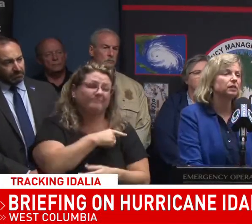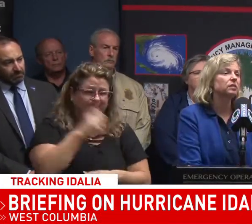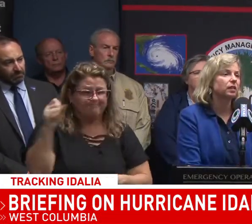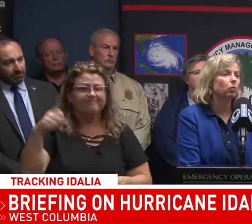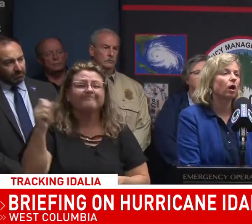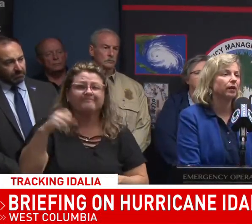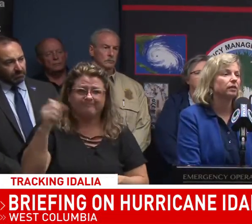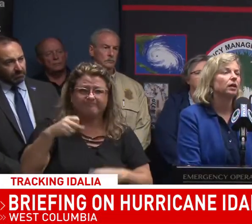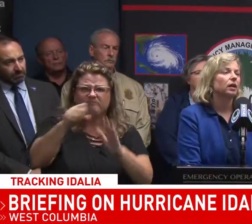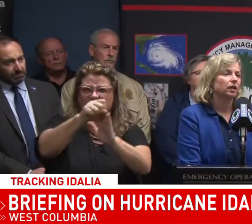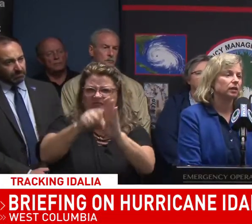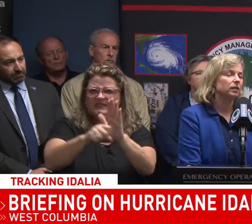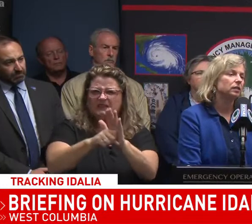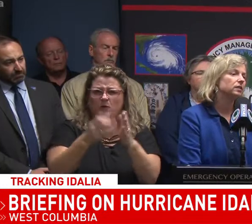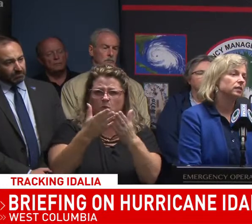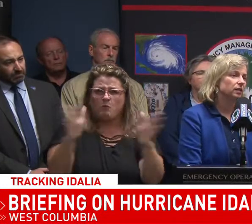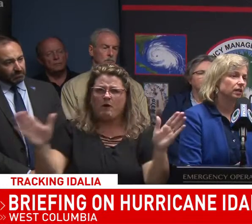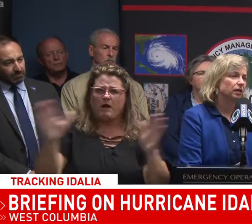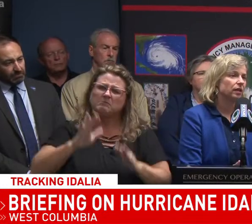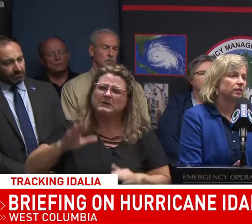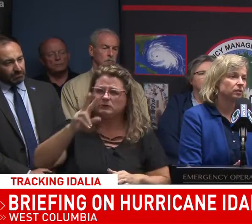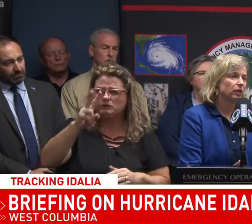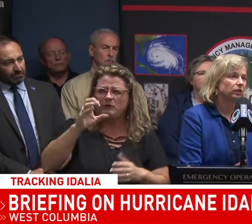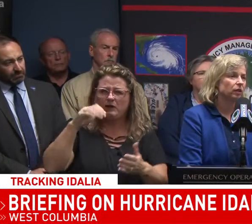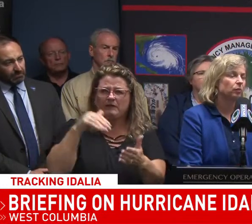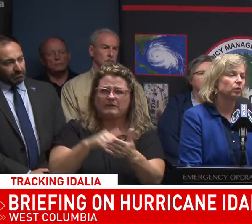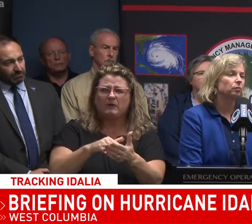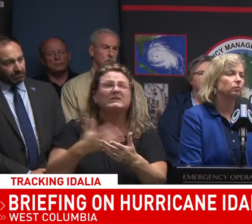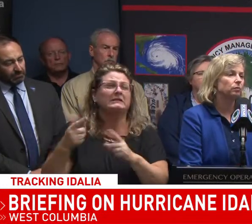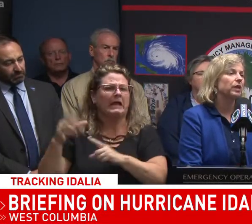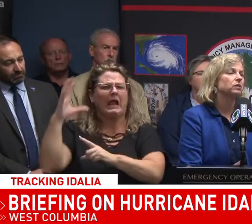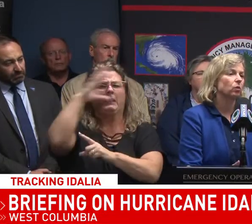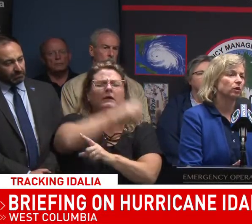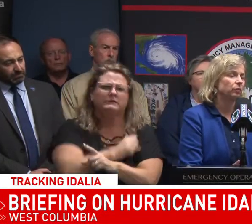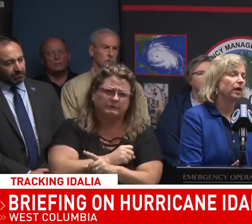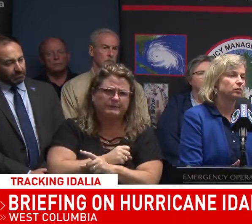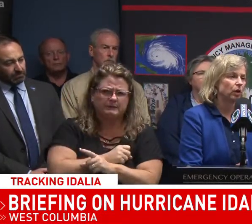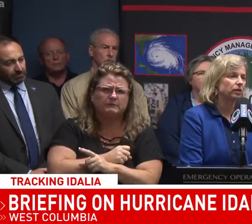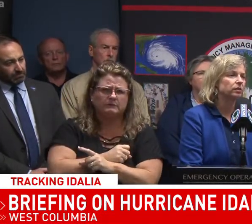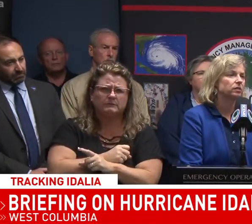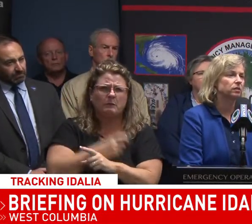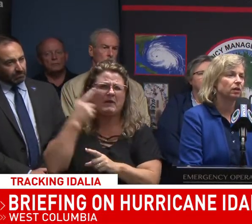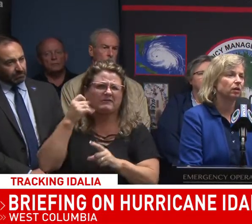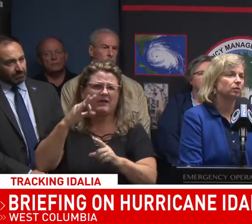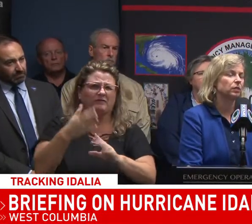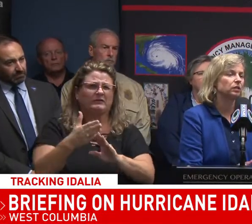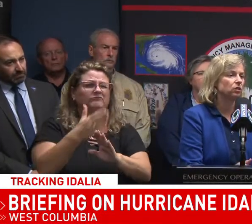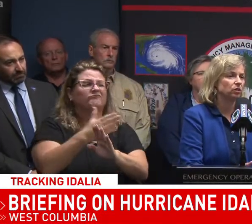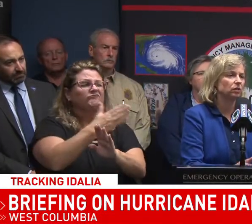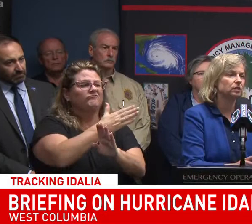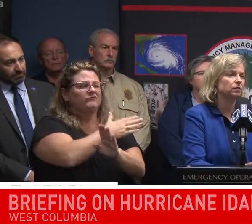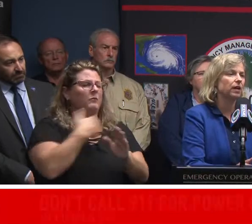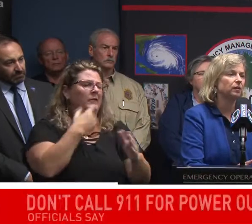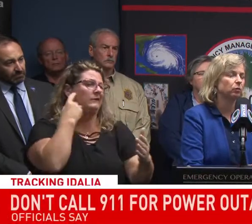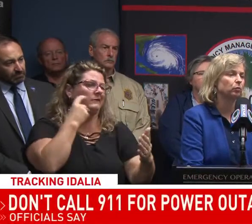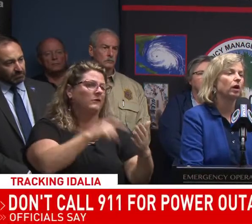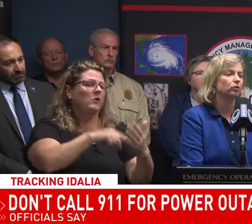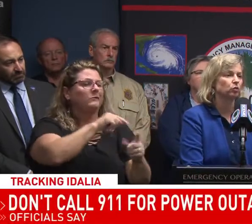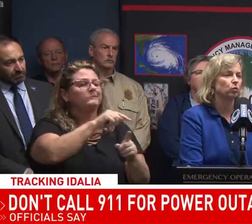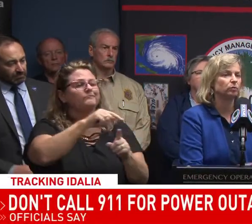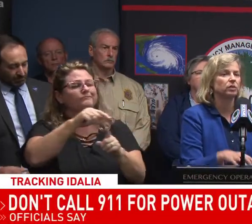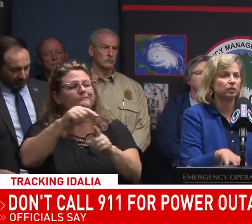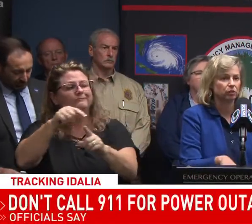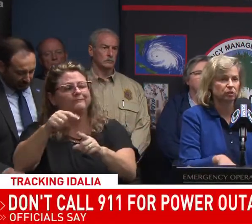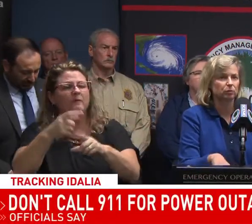And that's statewide, and it is an estimated number based on past practice that the utilities have had with